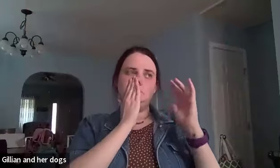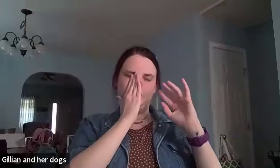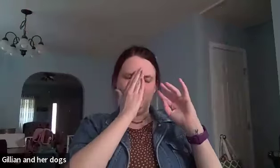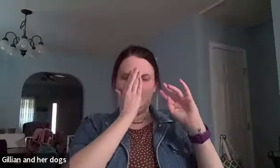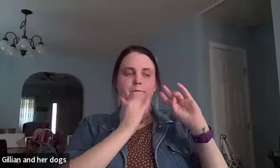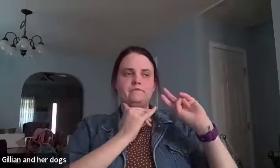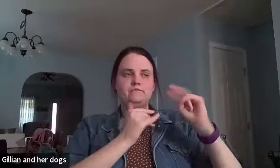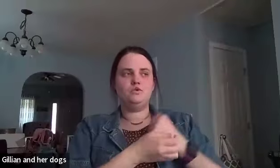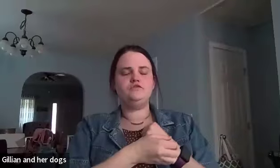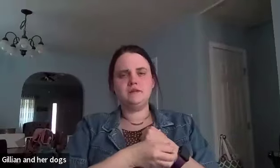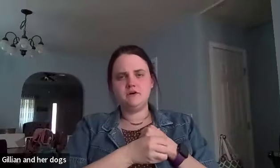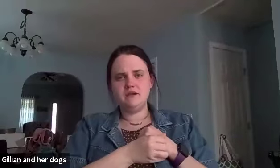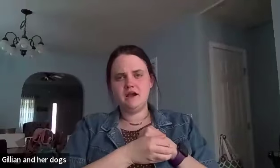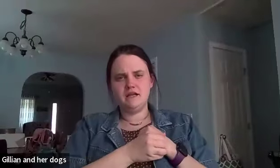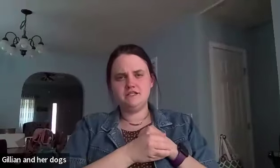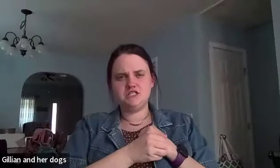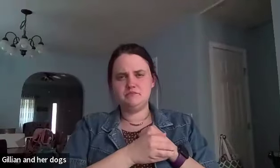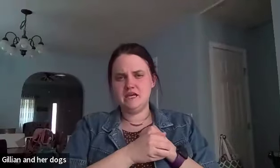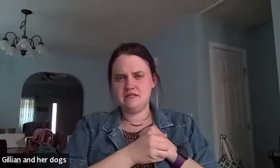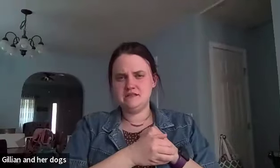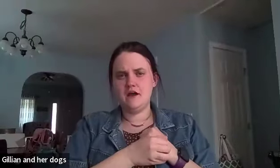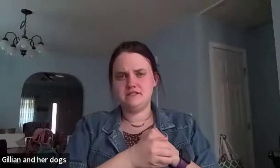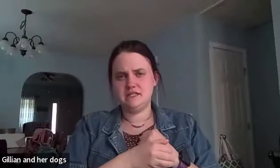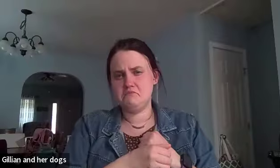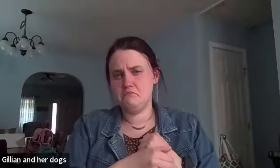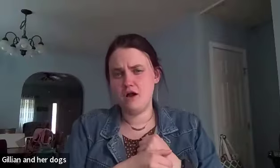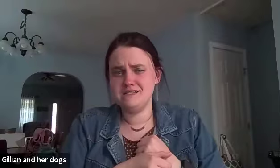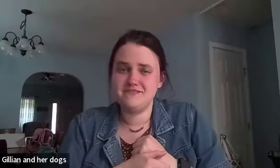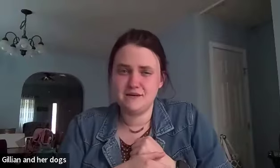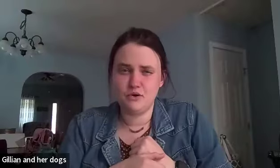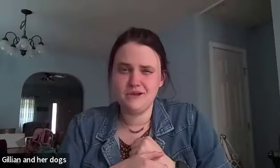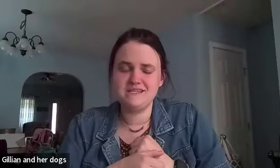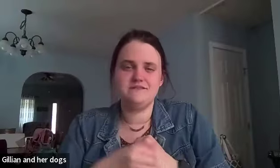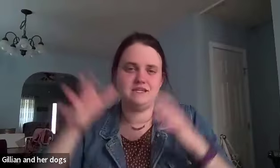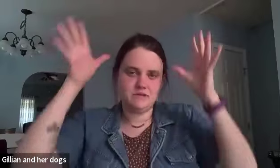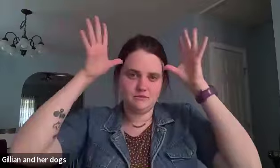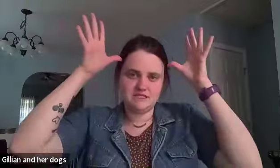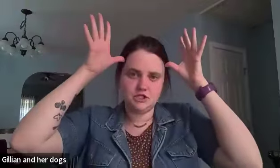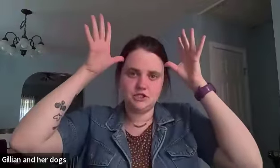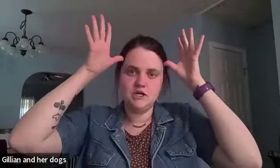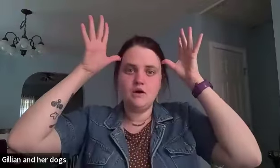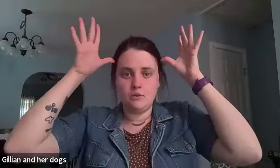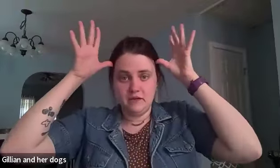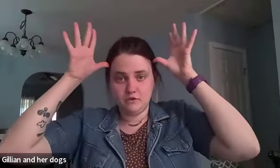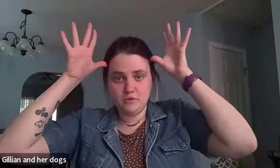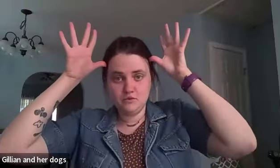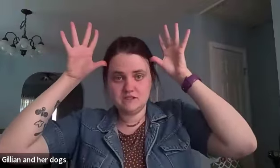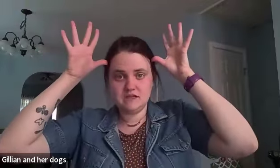people will flip them and kind of just depends. I've seen them, honestly, I've seen them both ways. I've seen it being with deer or being with moose and